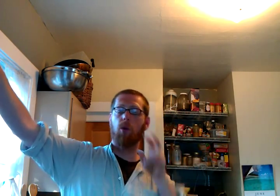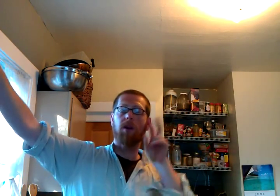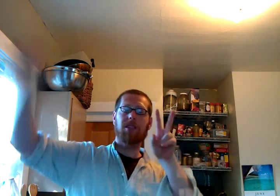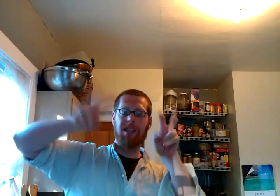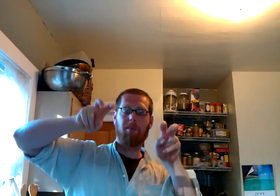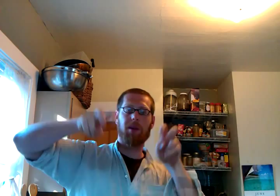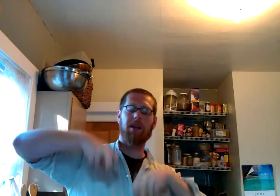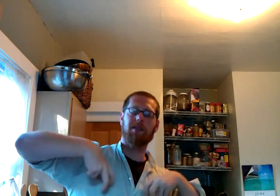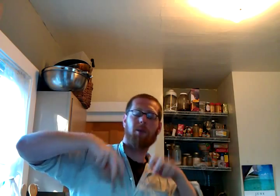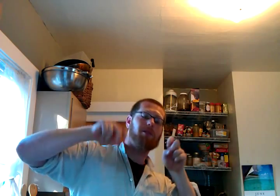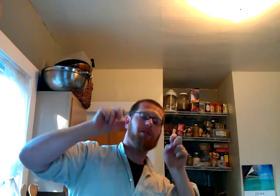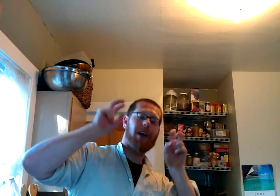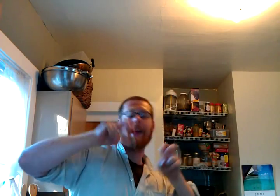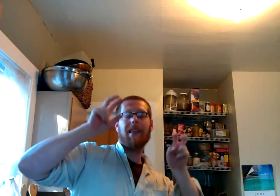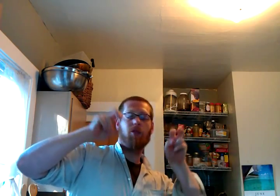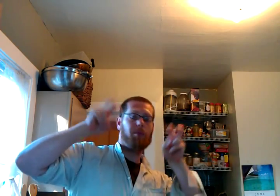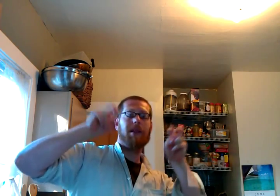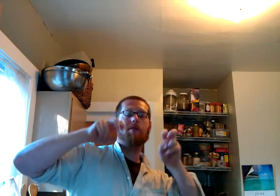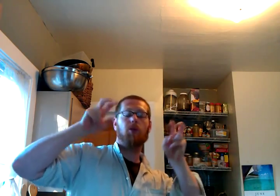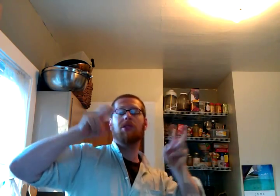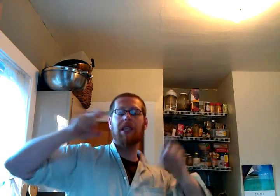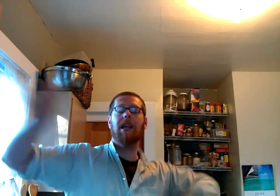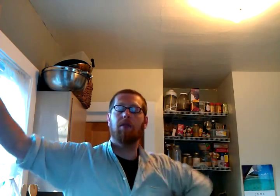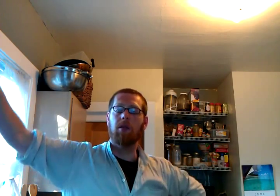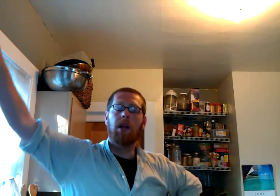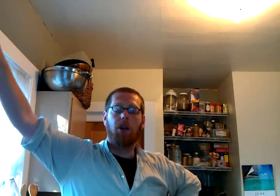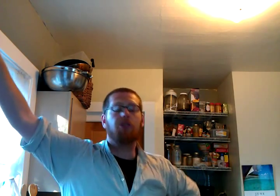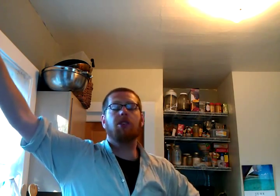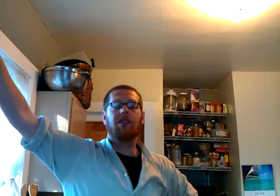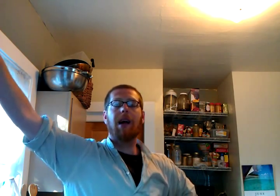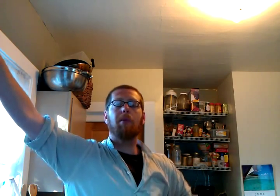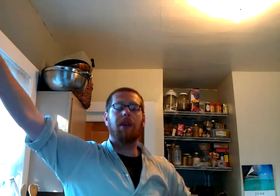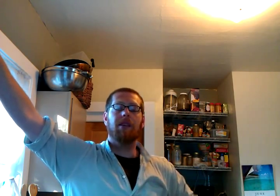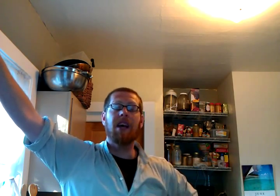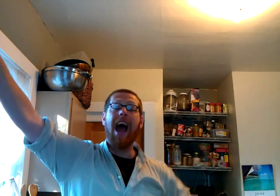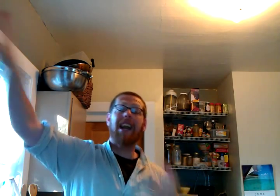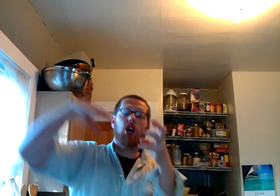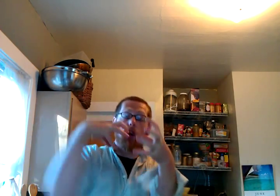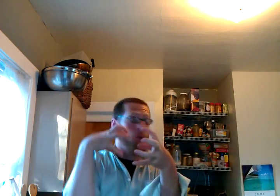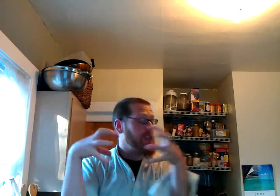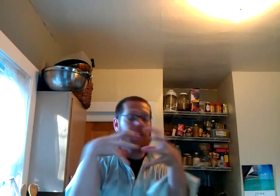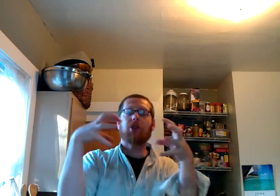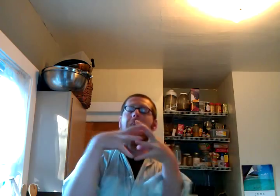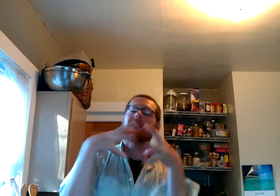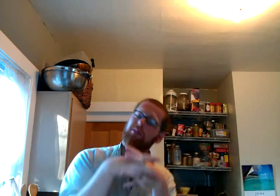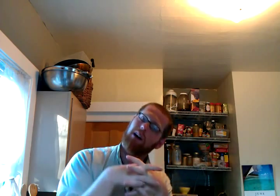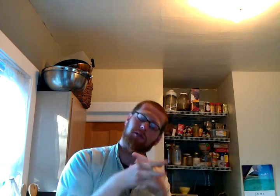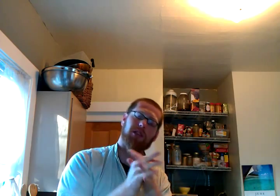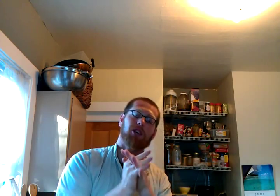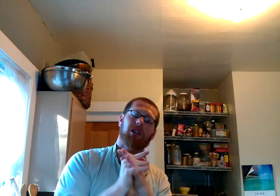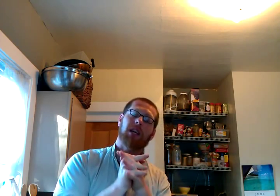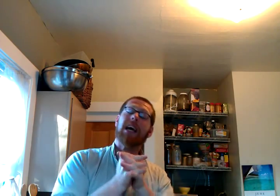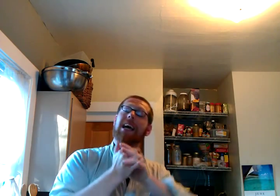aren't celebrities, whether they're A-level, B-level, or C-level Christian celebrities, and encourage interactive conversation in